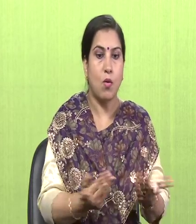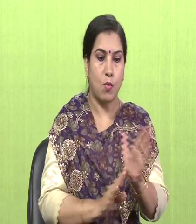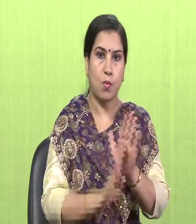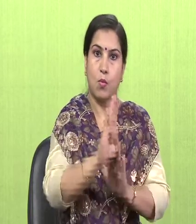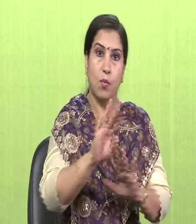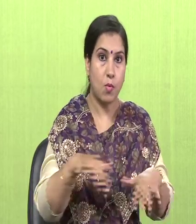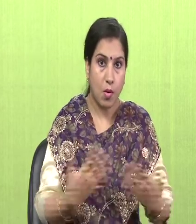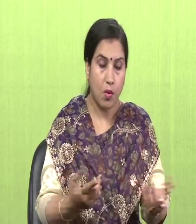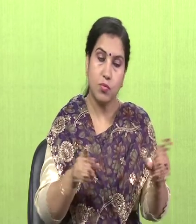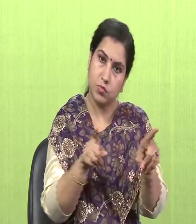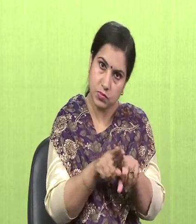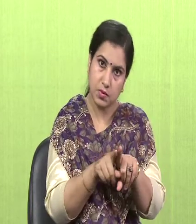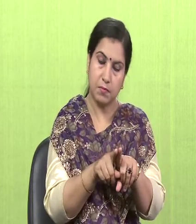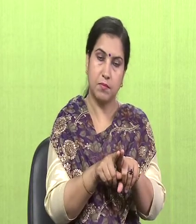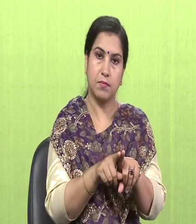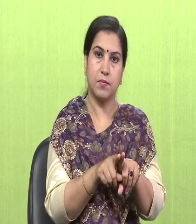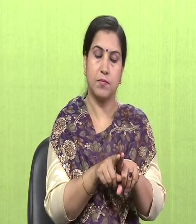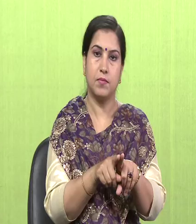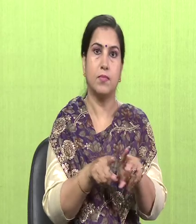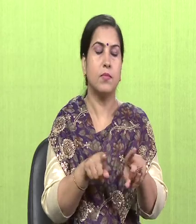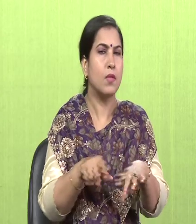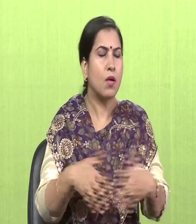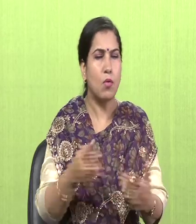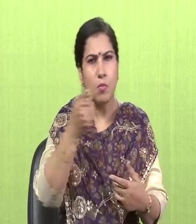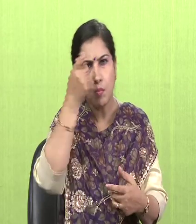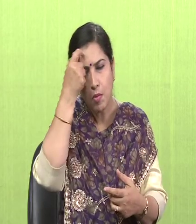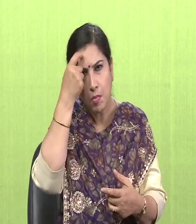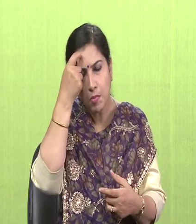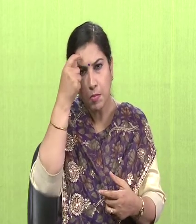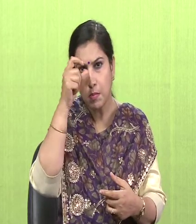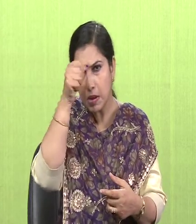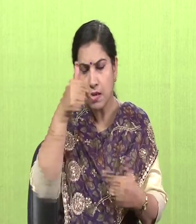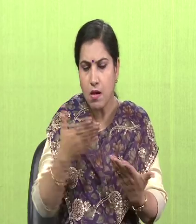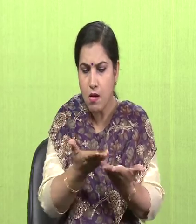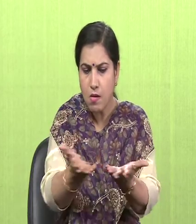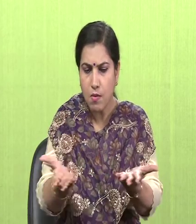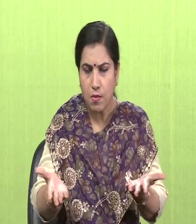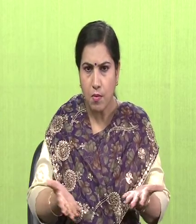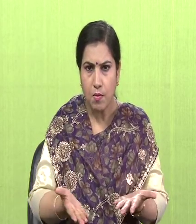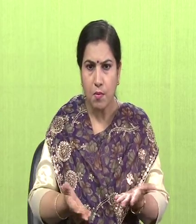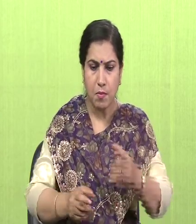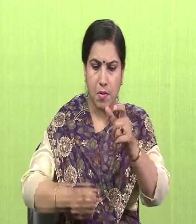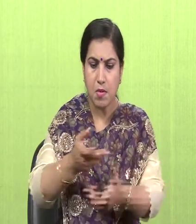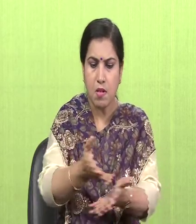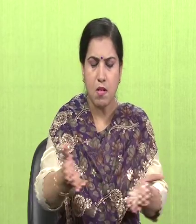and also the major problems faced by the Indian democracy.